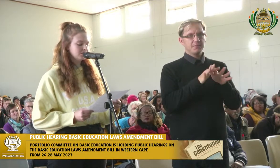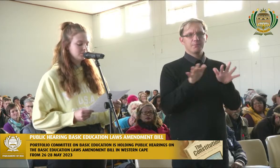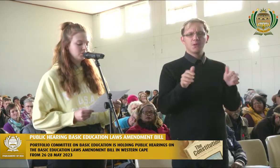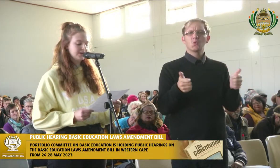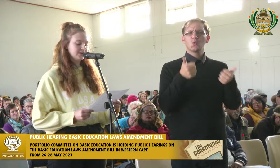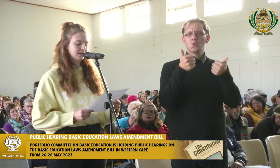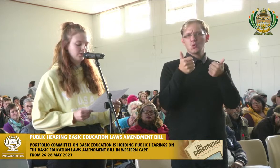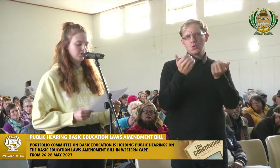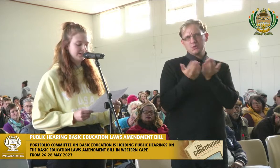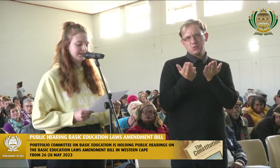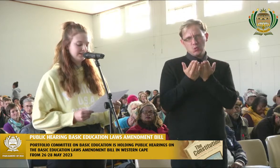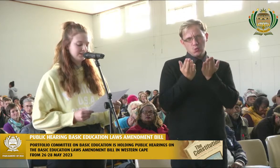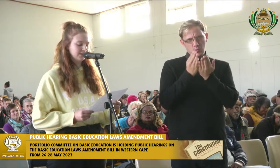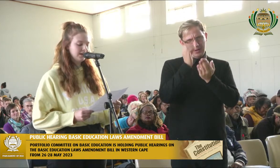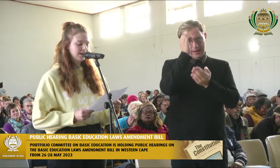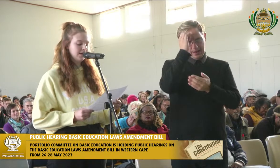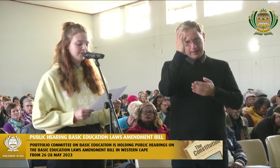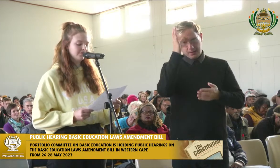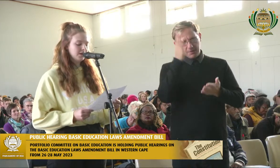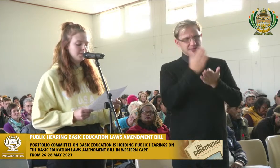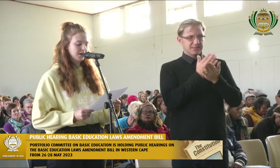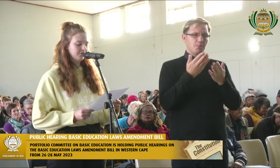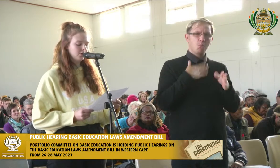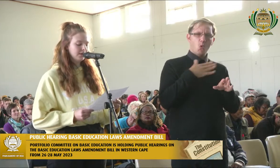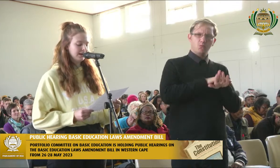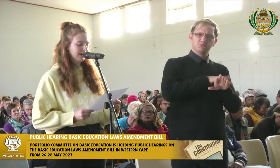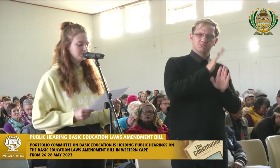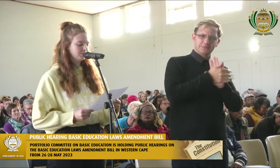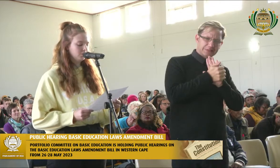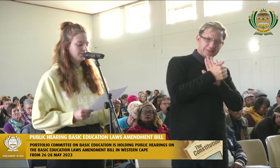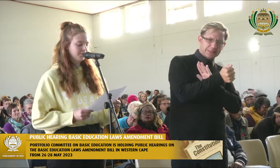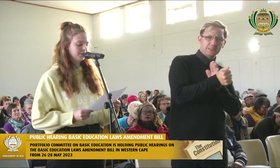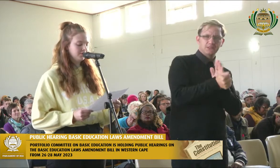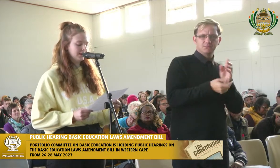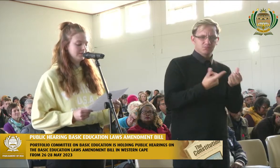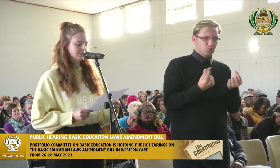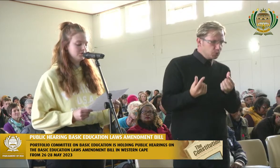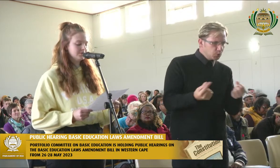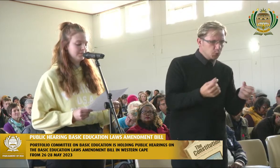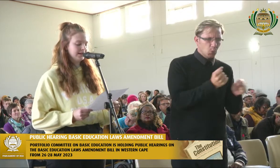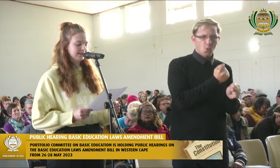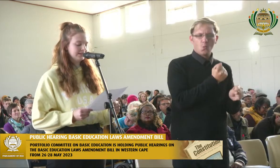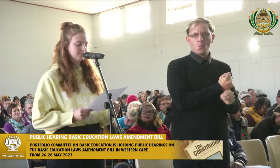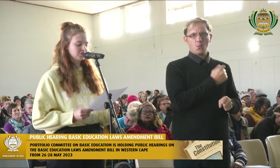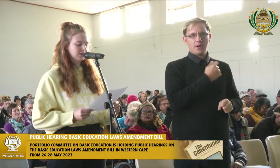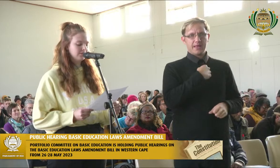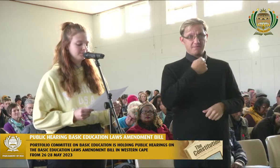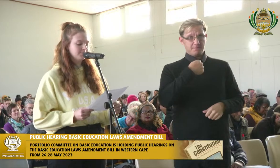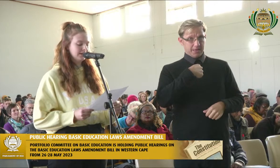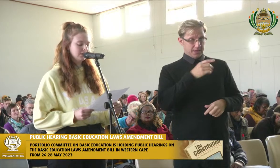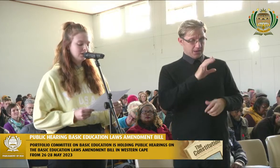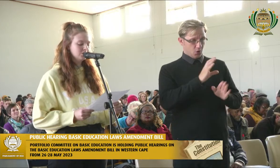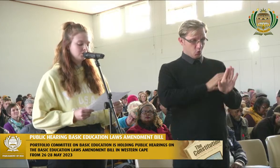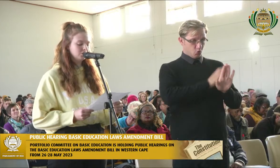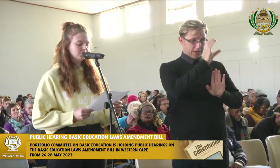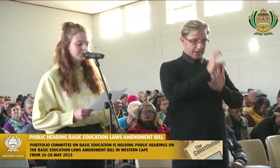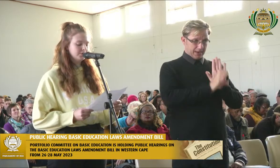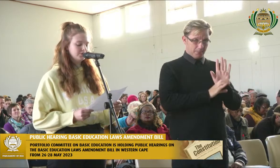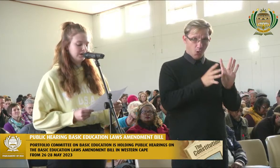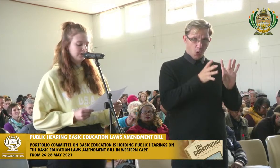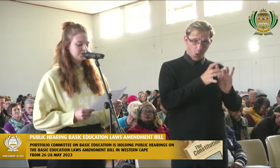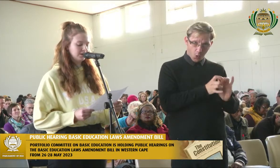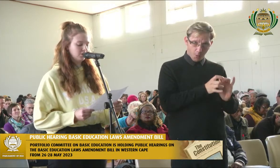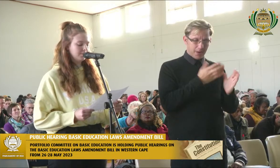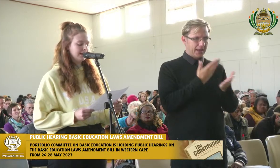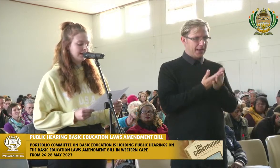while others are more technically orientated. If, by following an out-of-ordinary curriculum suits my needs, which allows me to